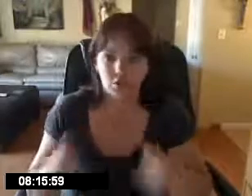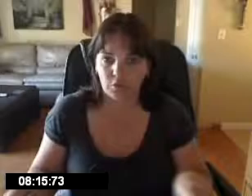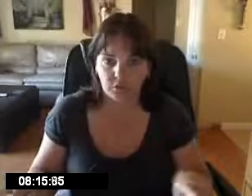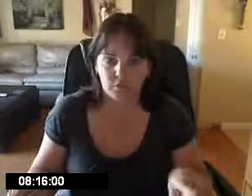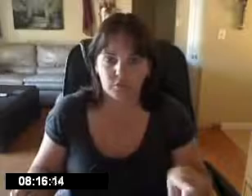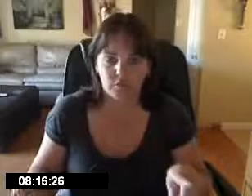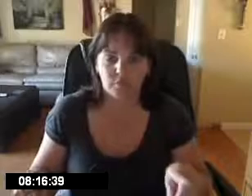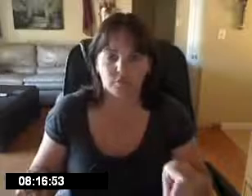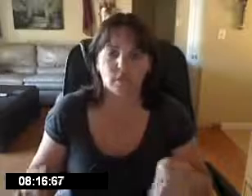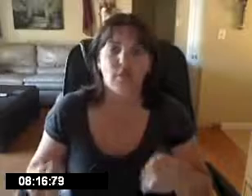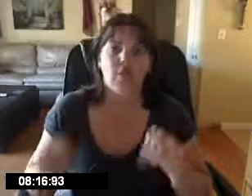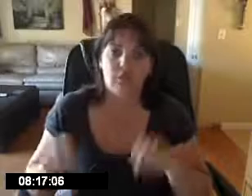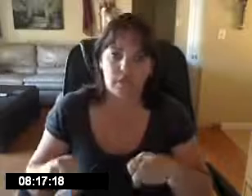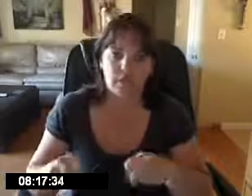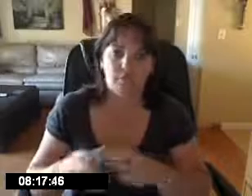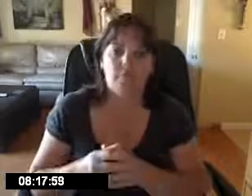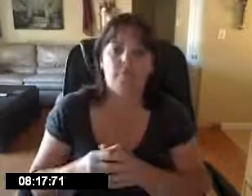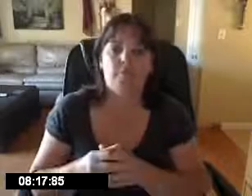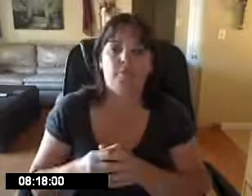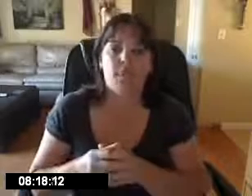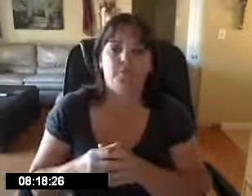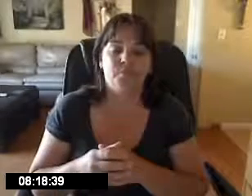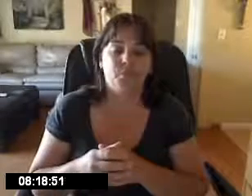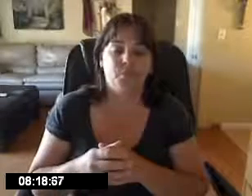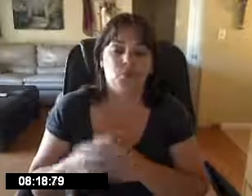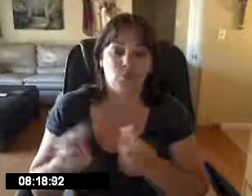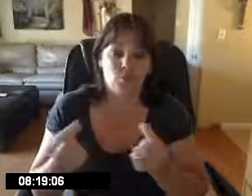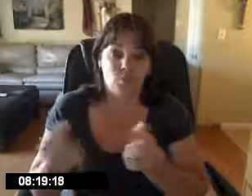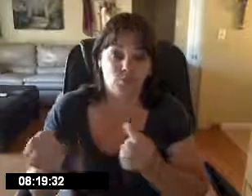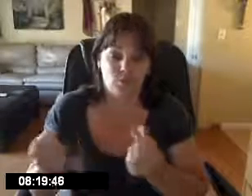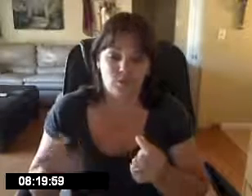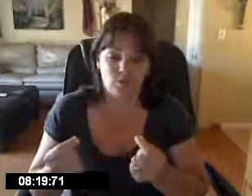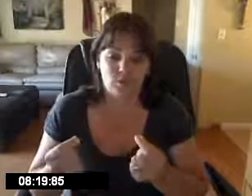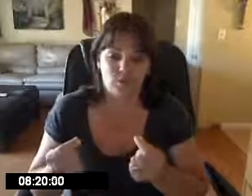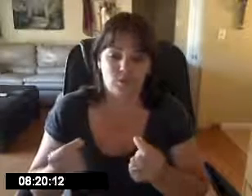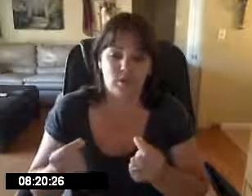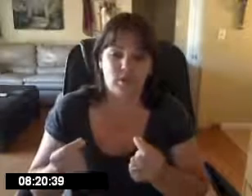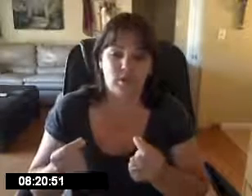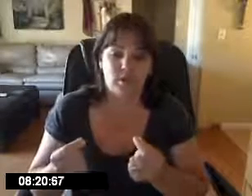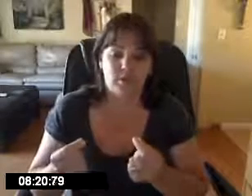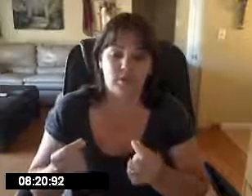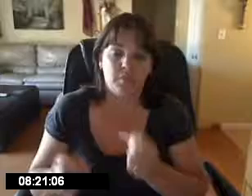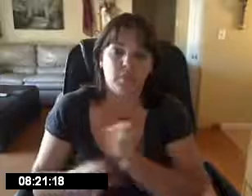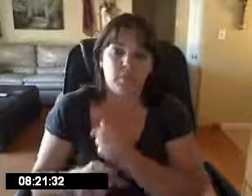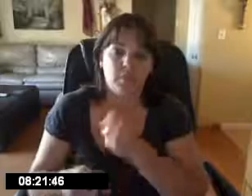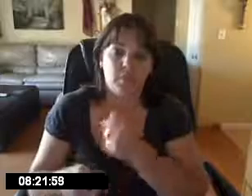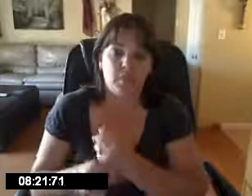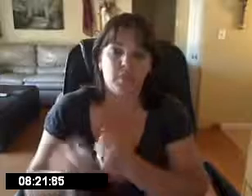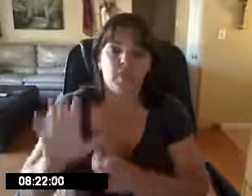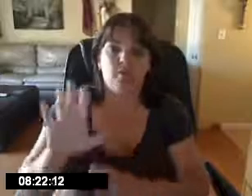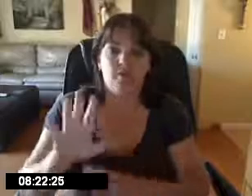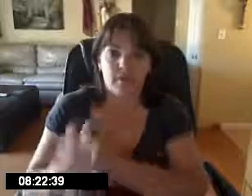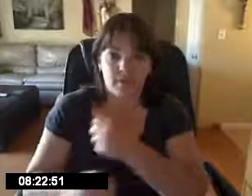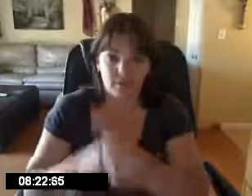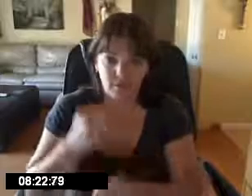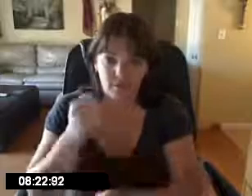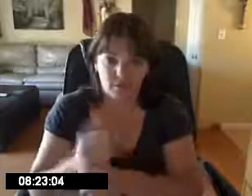ahead and take it. What you do is you set a 5-year time limit, because you have 5 years from the date you pass the